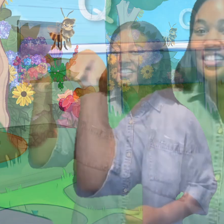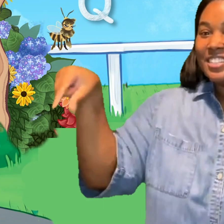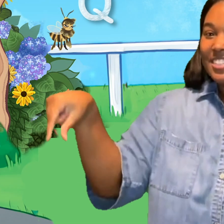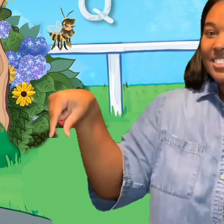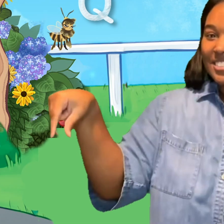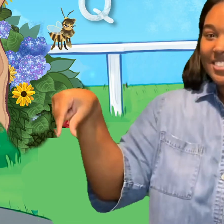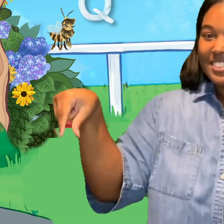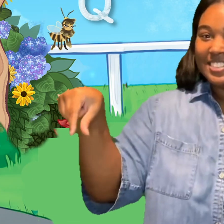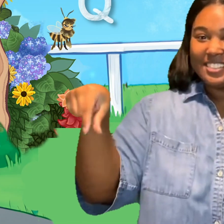Q.